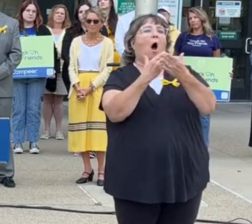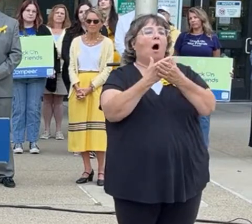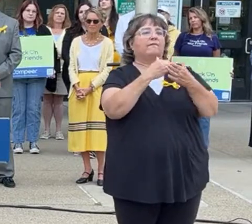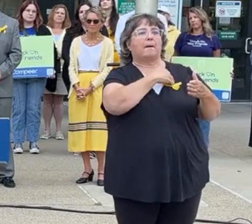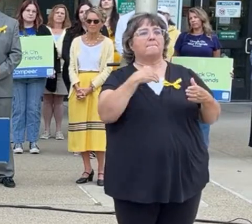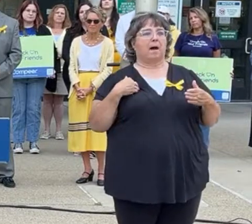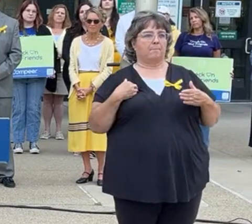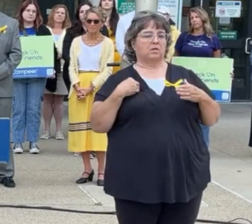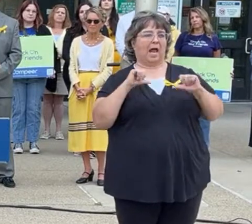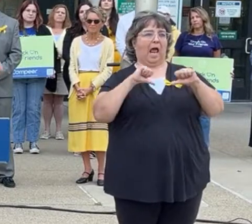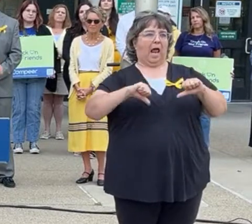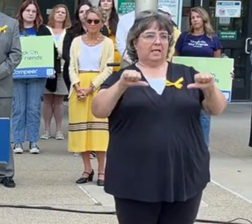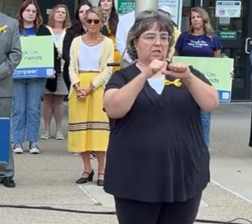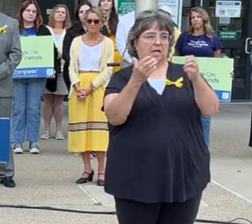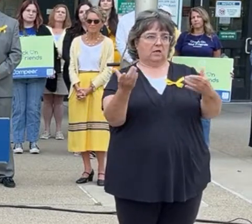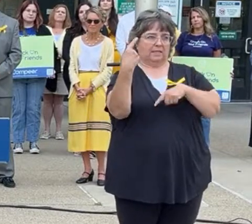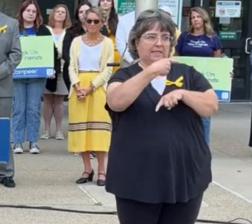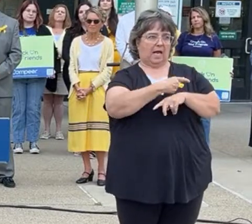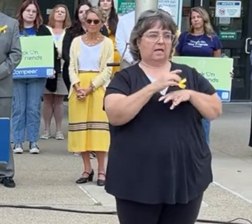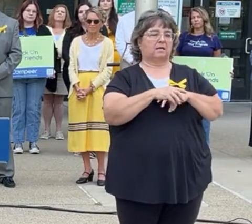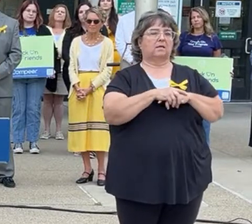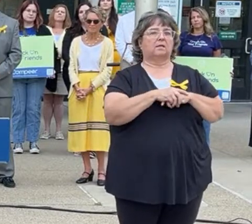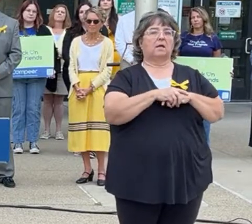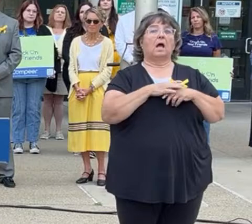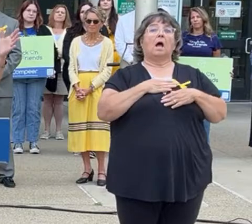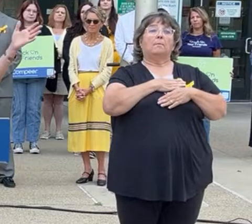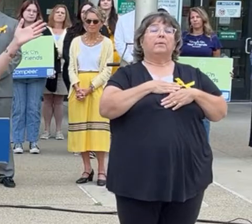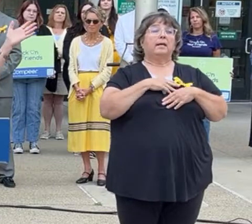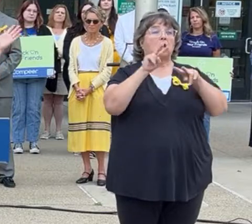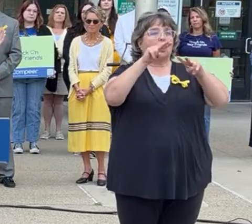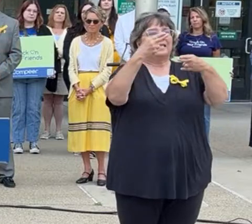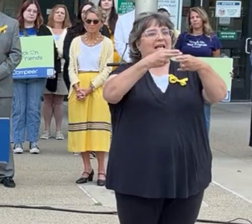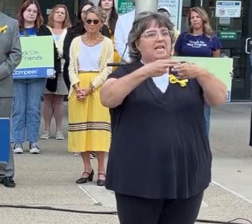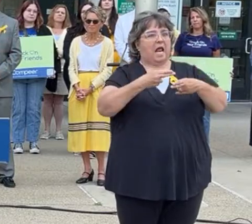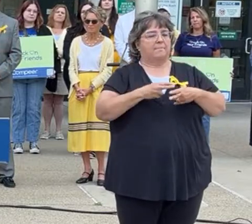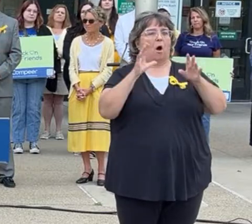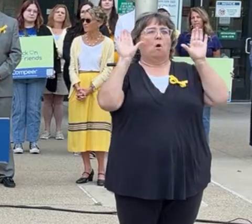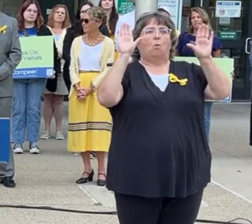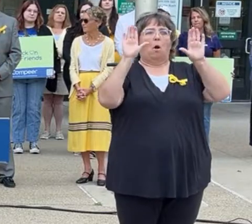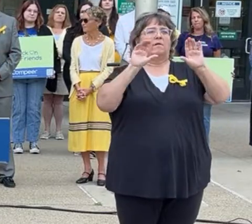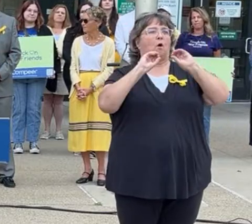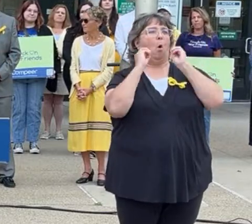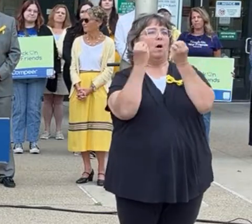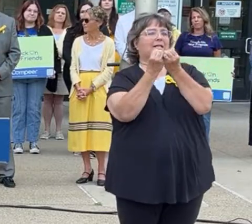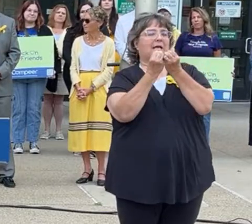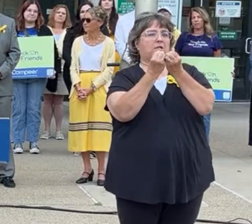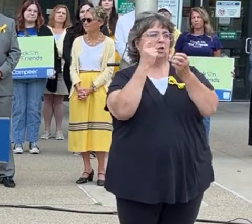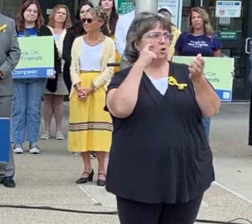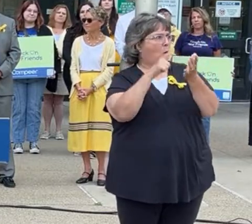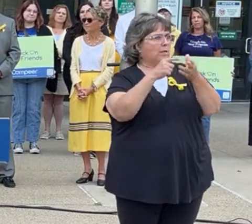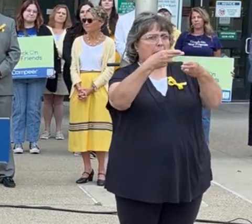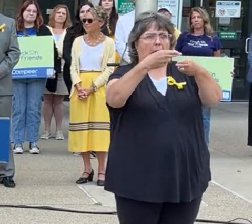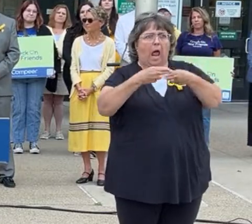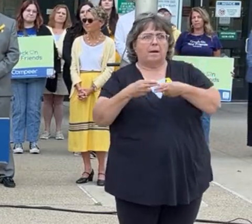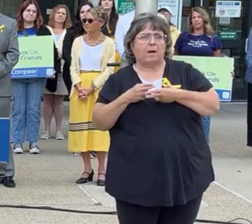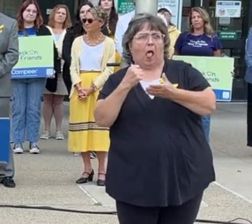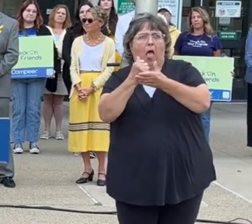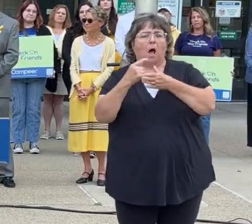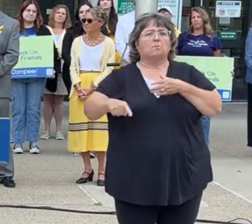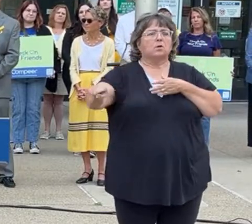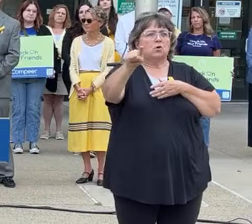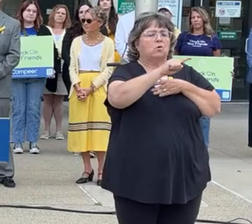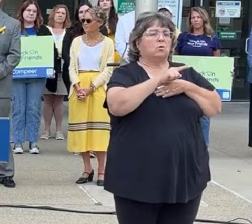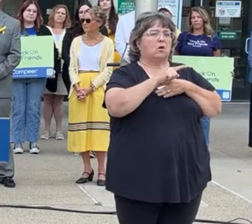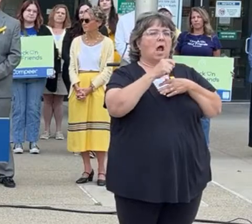our membership agencies who are here today. Please look at the names of all these wonderful organizations that are here to help